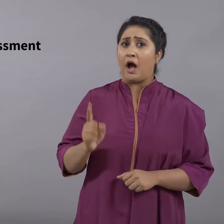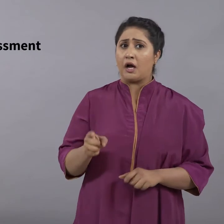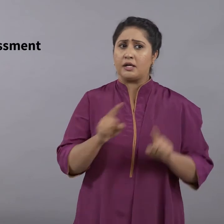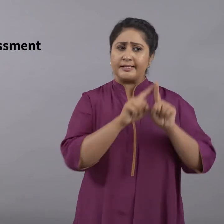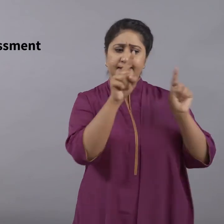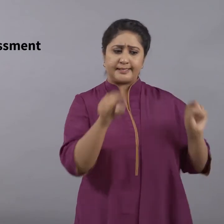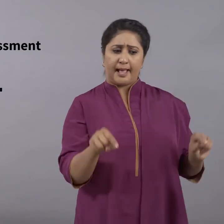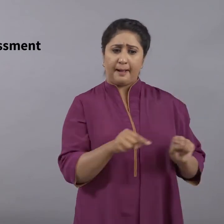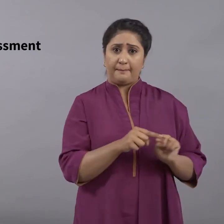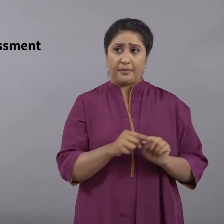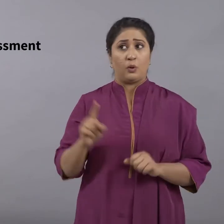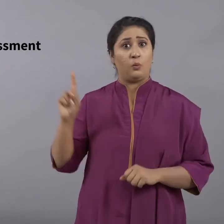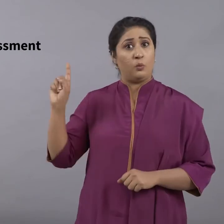Words Sample 1.